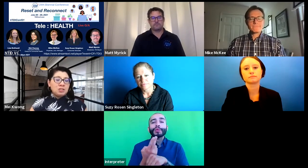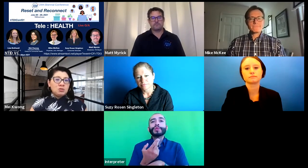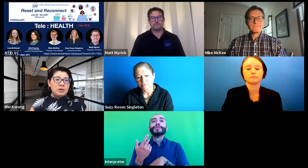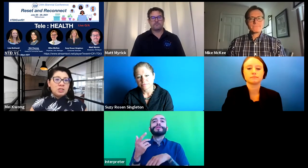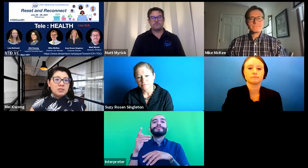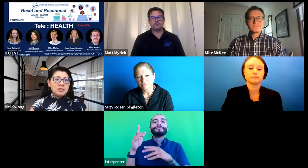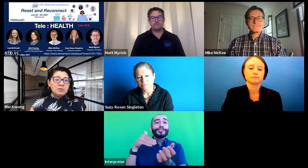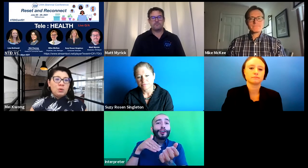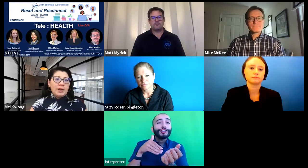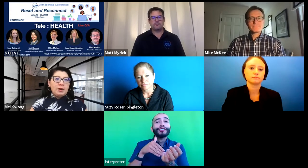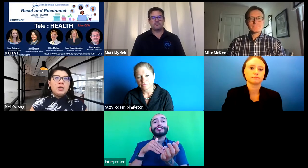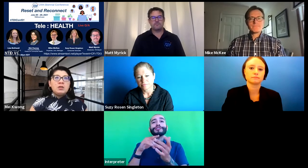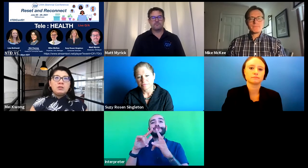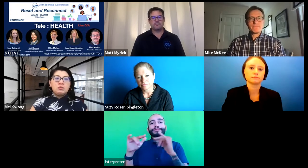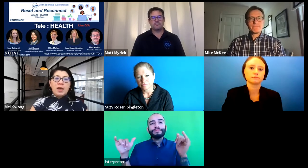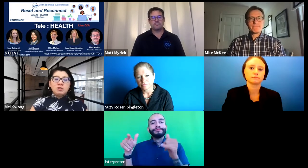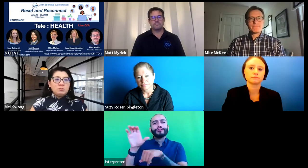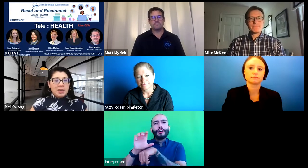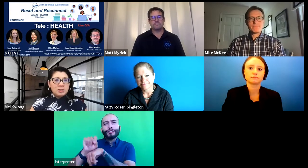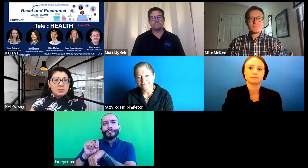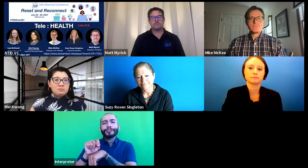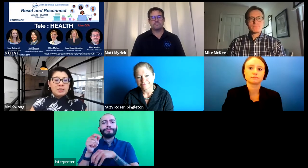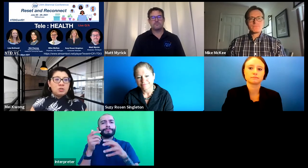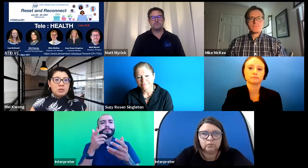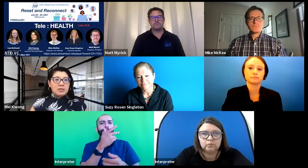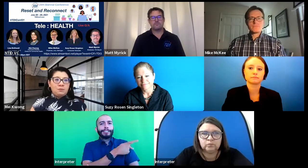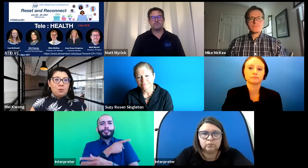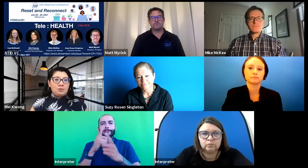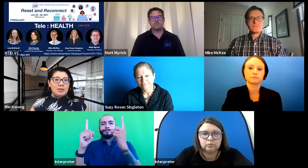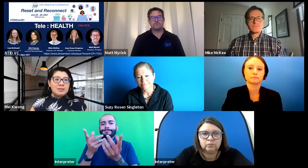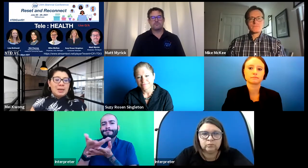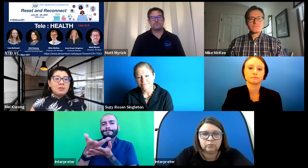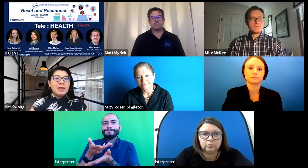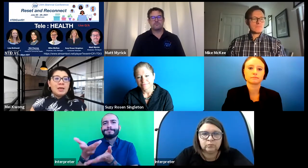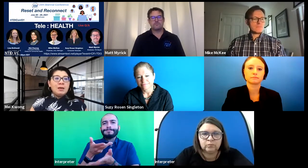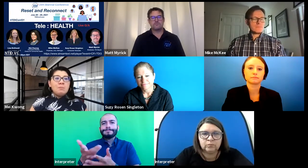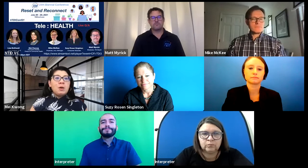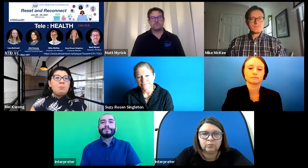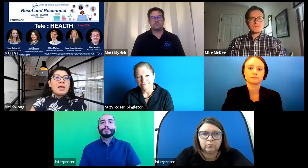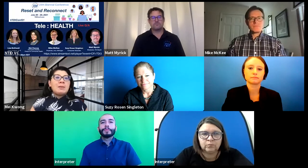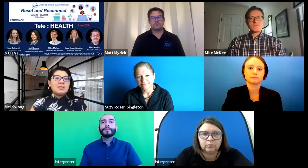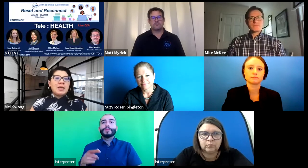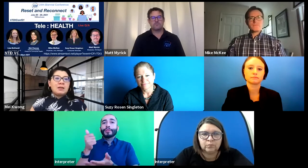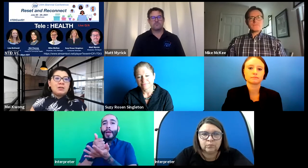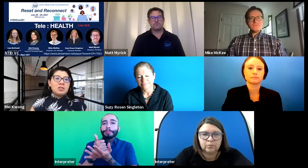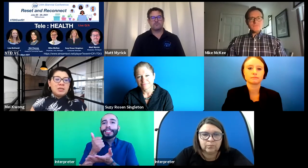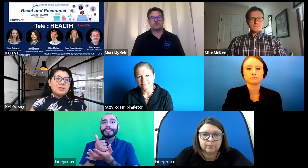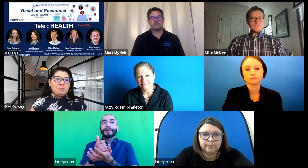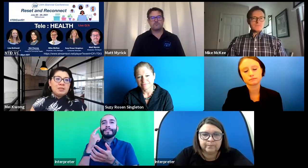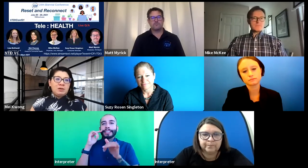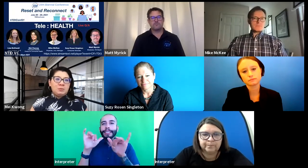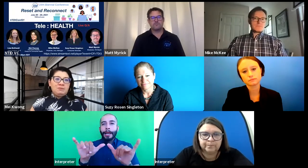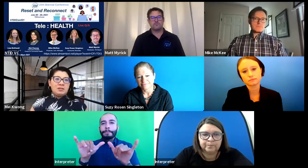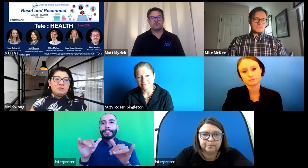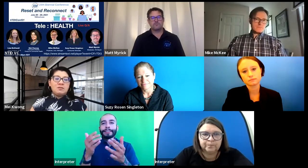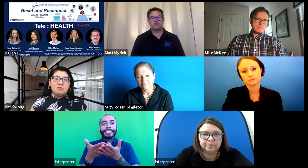have situations where you have two patients being treated for the same thing, but maybe technology isn't the